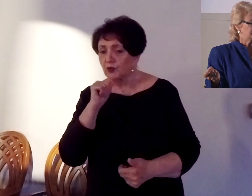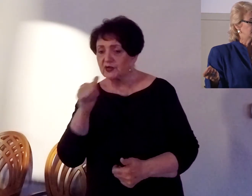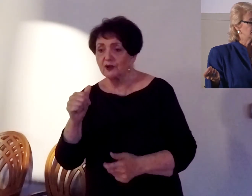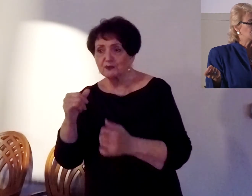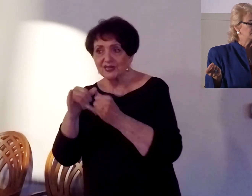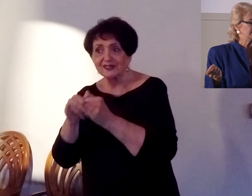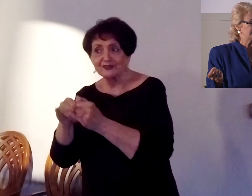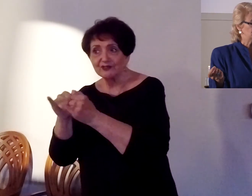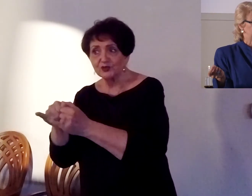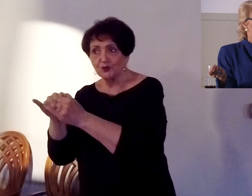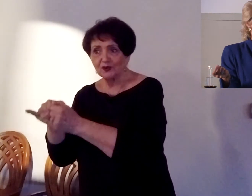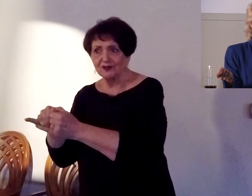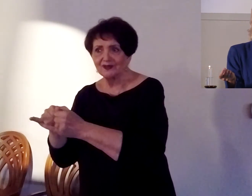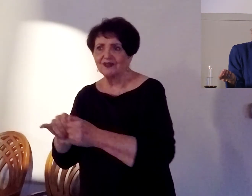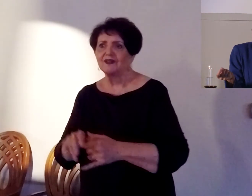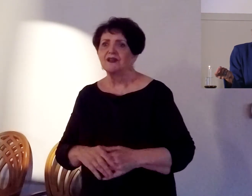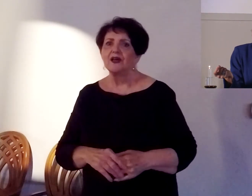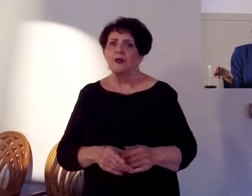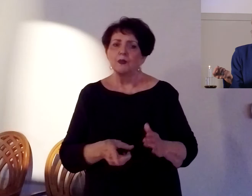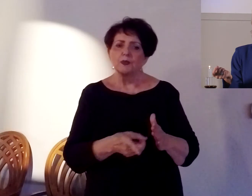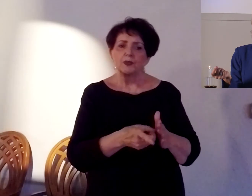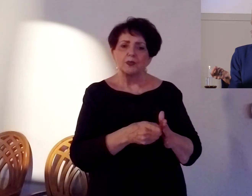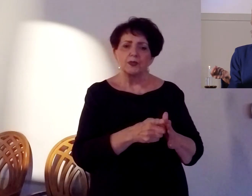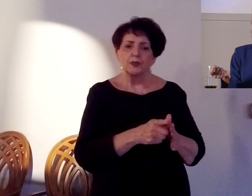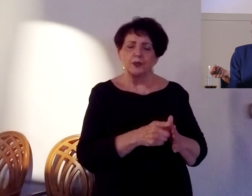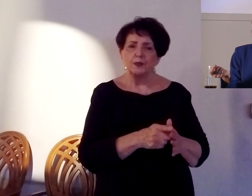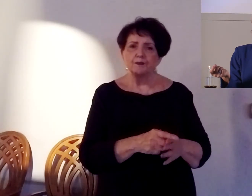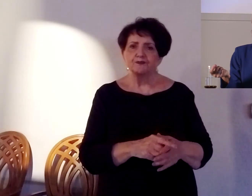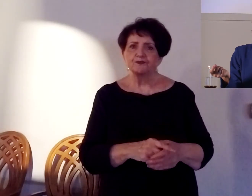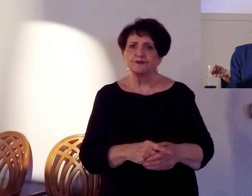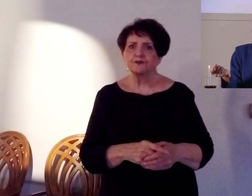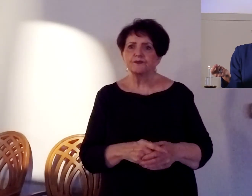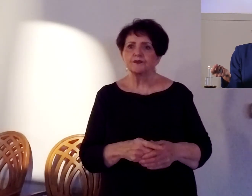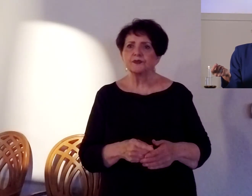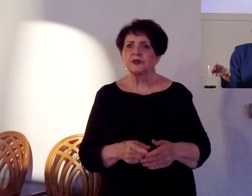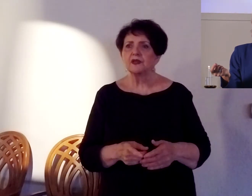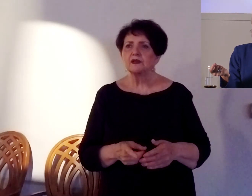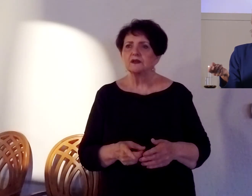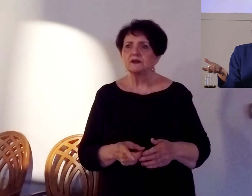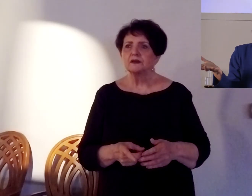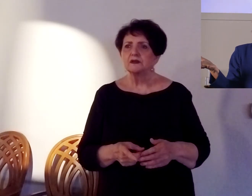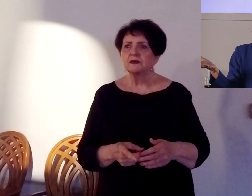And the moment that we postulate an infinite creativity